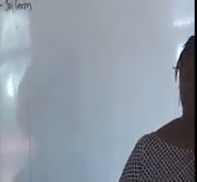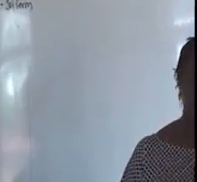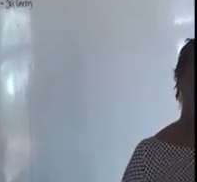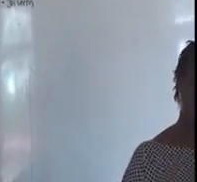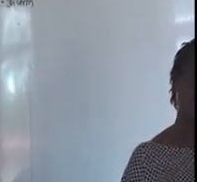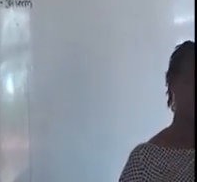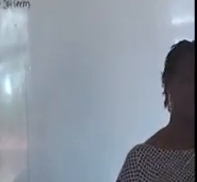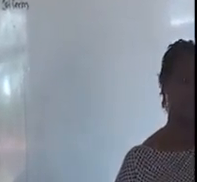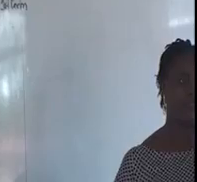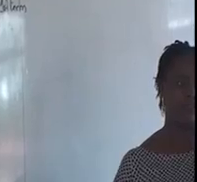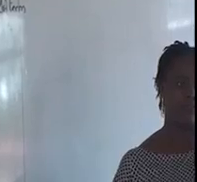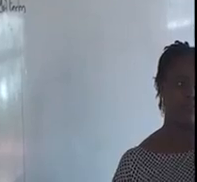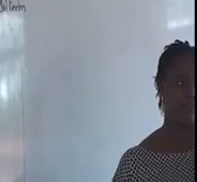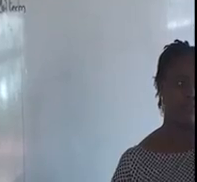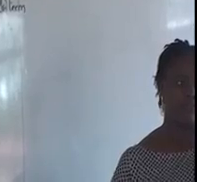3.